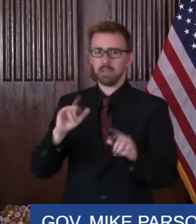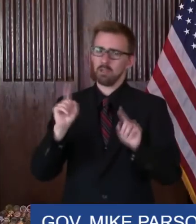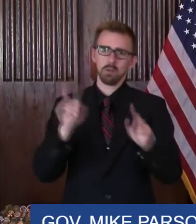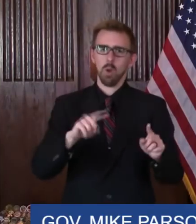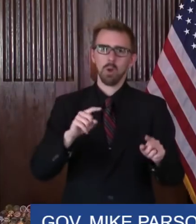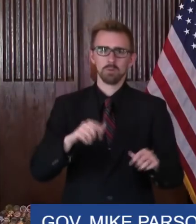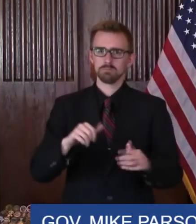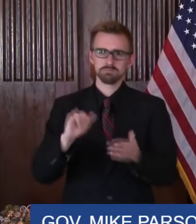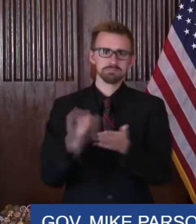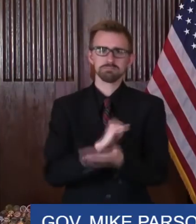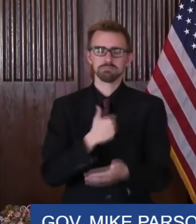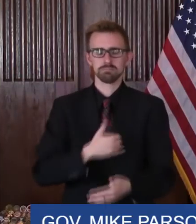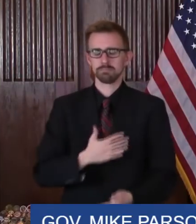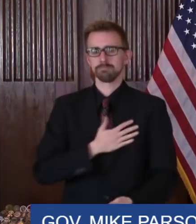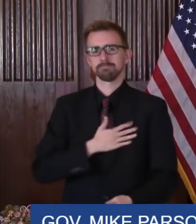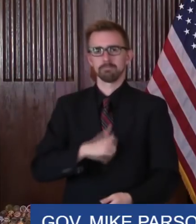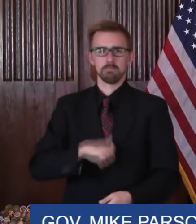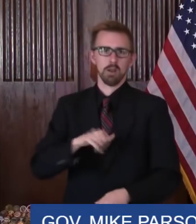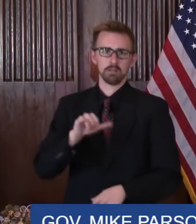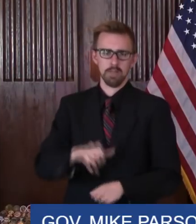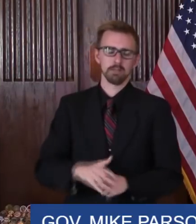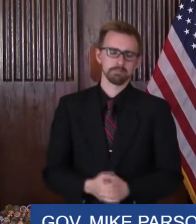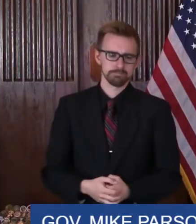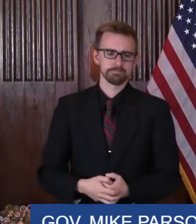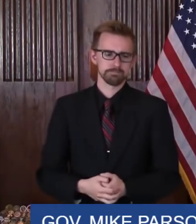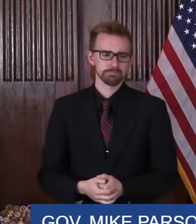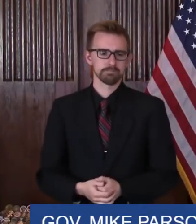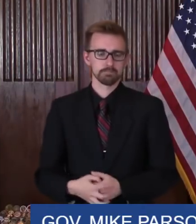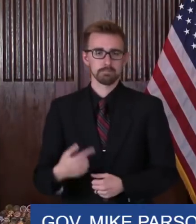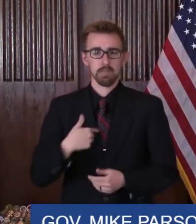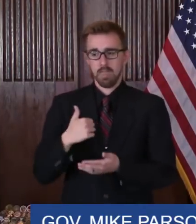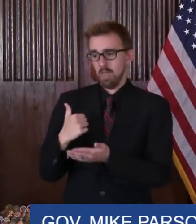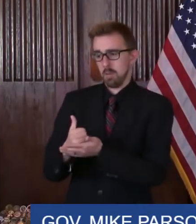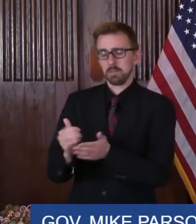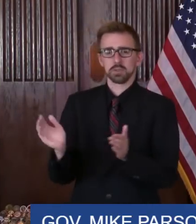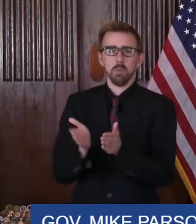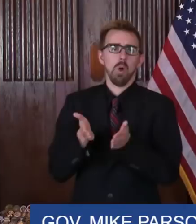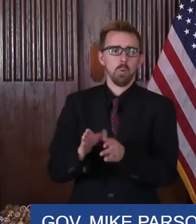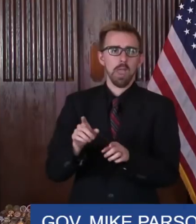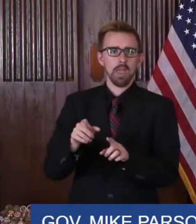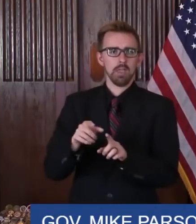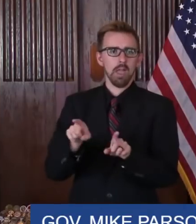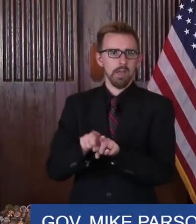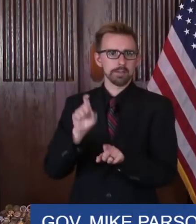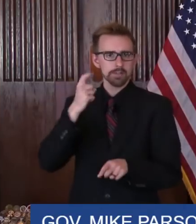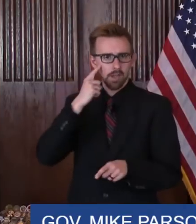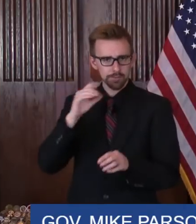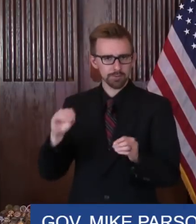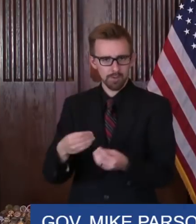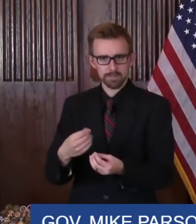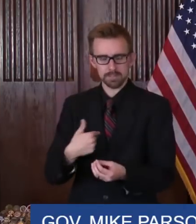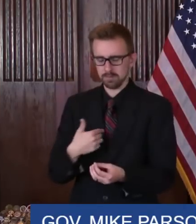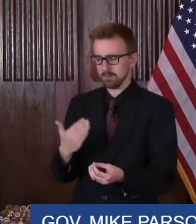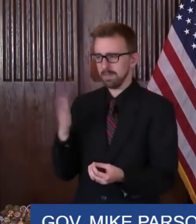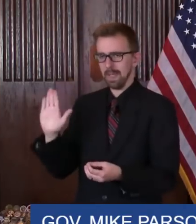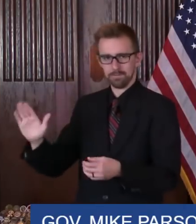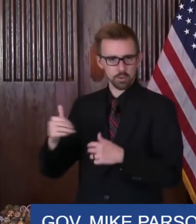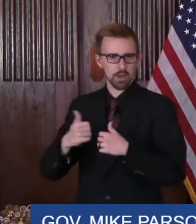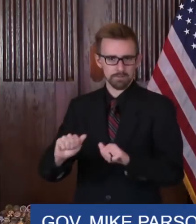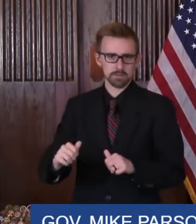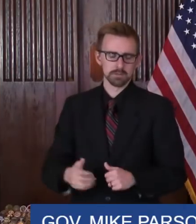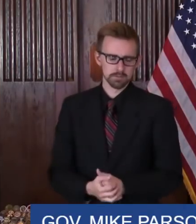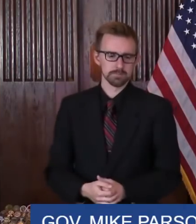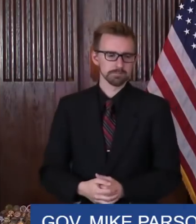So I'm proud to be able to help in a small way that we can here from the governor's office. But again, thank you and your organizations for what you do every day out there. Thank